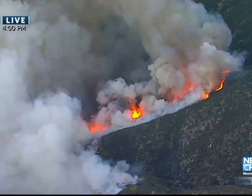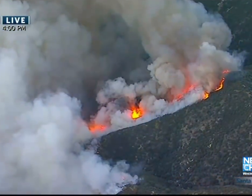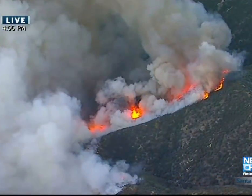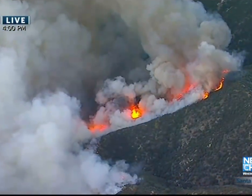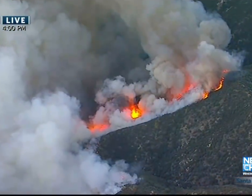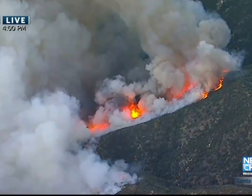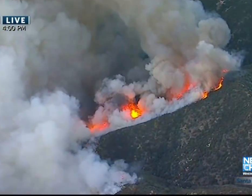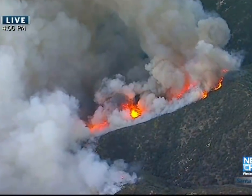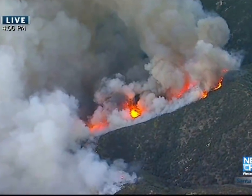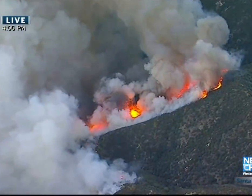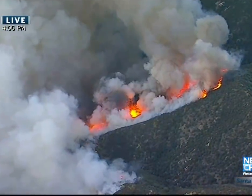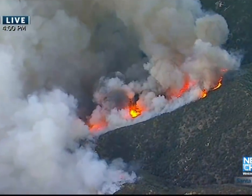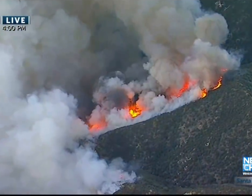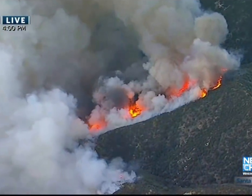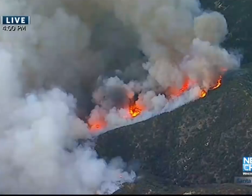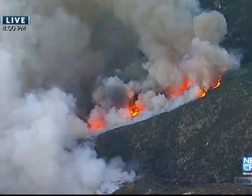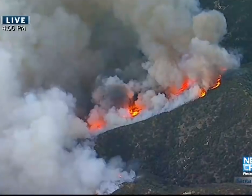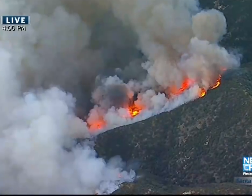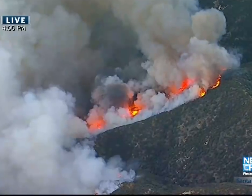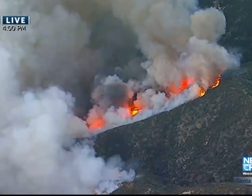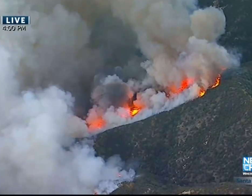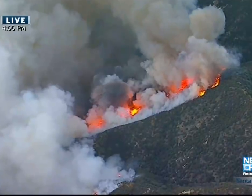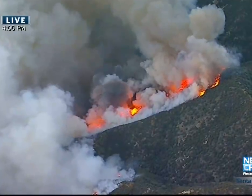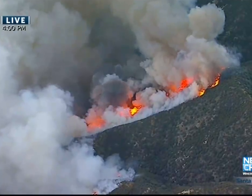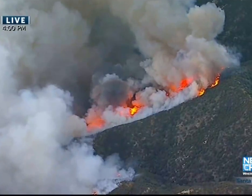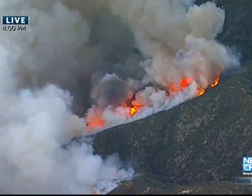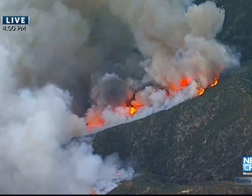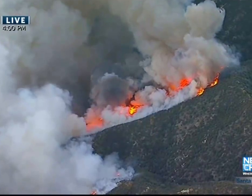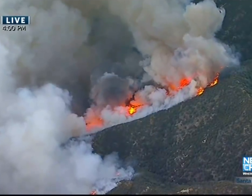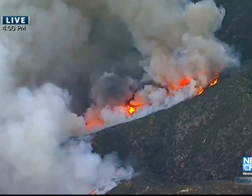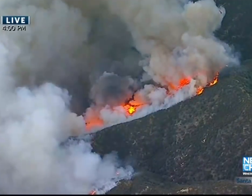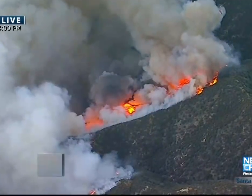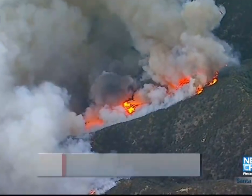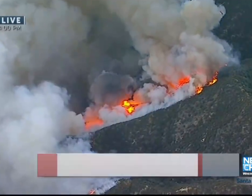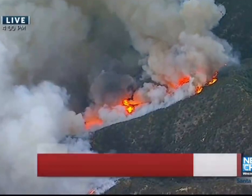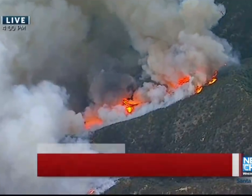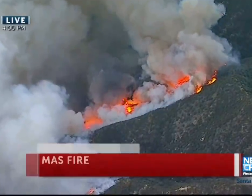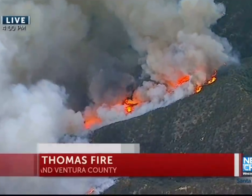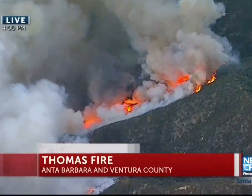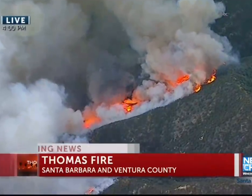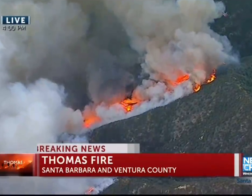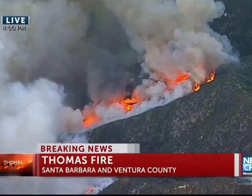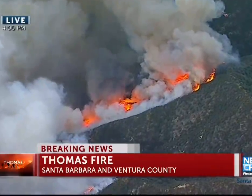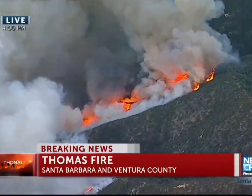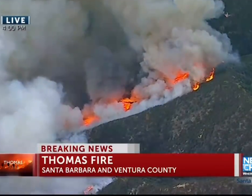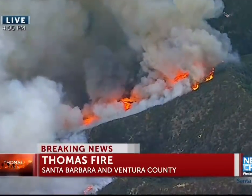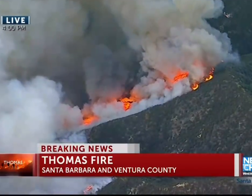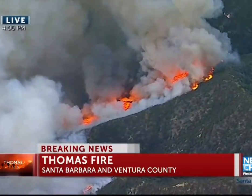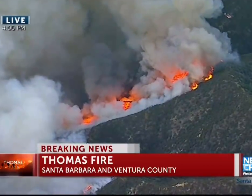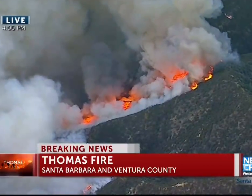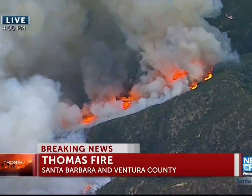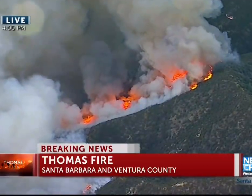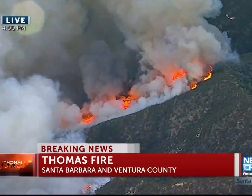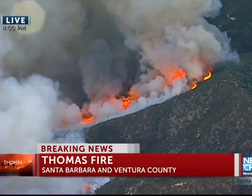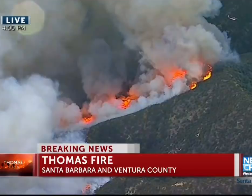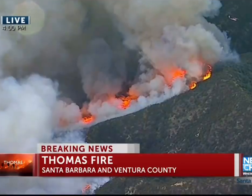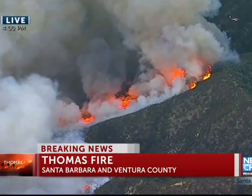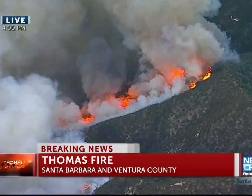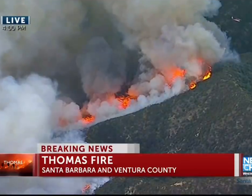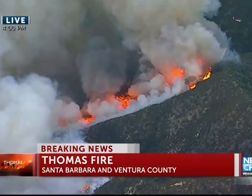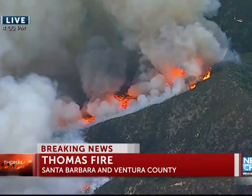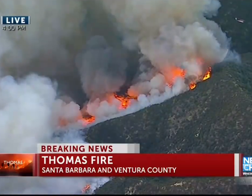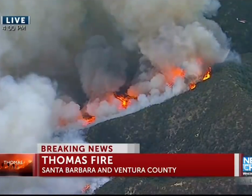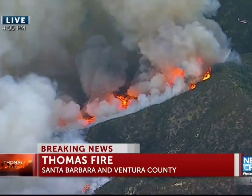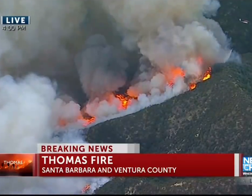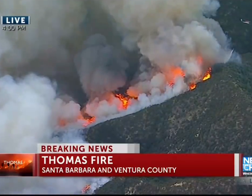up in the backcountry behind Fillmore, Santa Paula, closer to the CHP Wilderness. This area has been quite active.